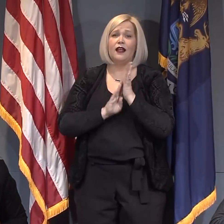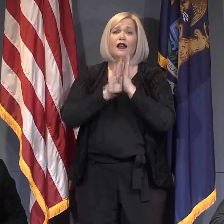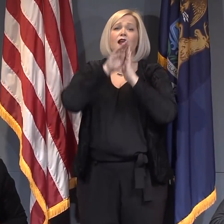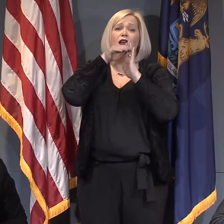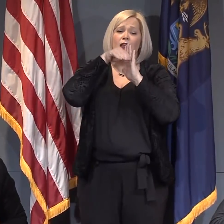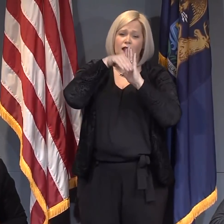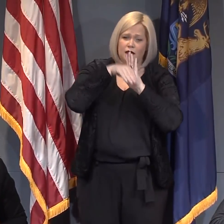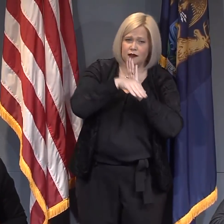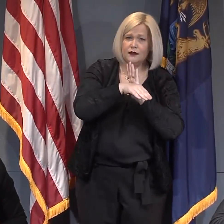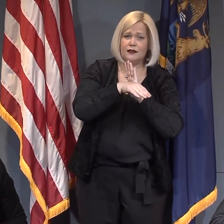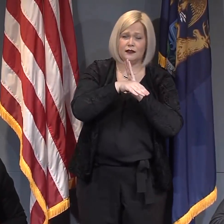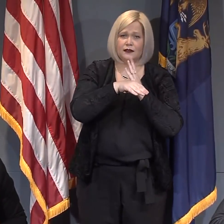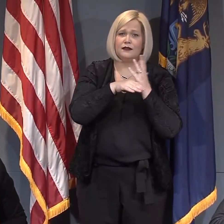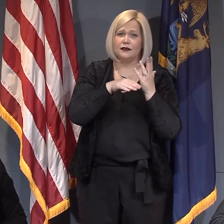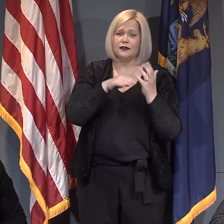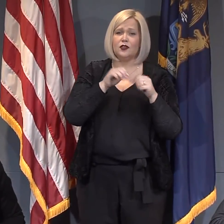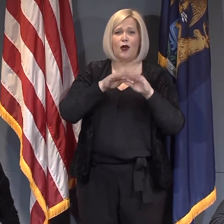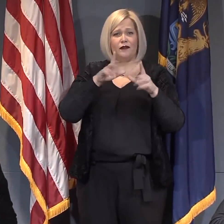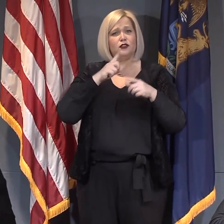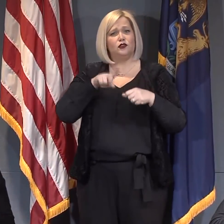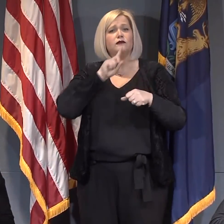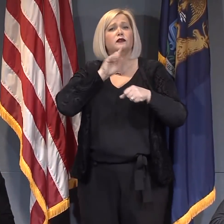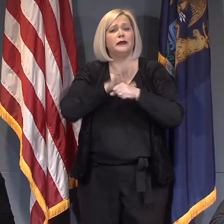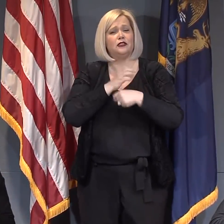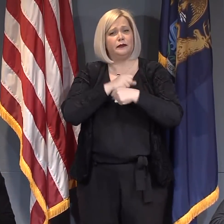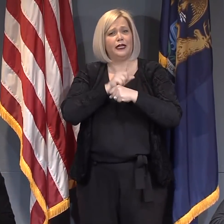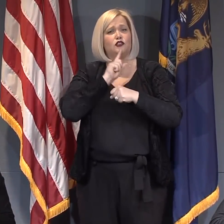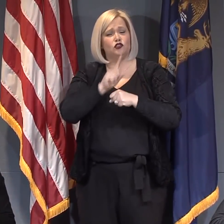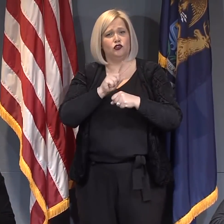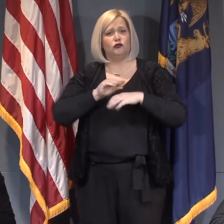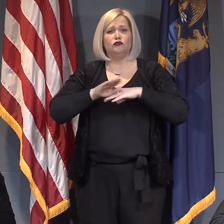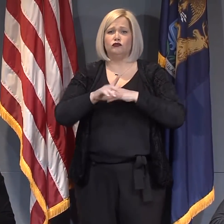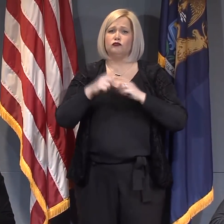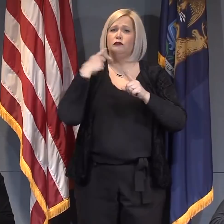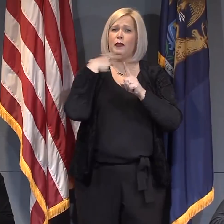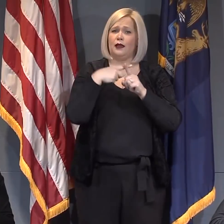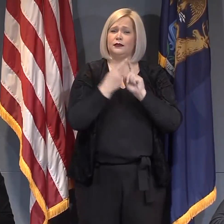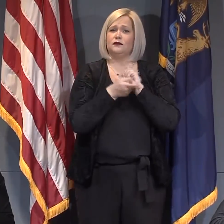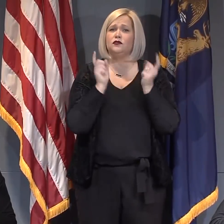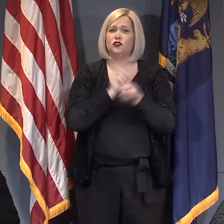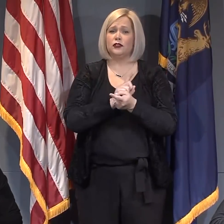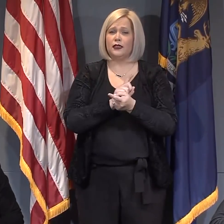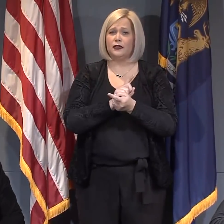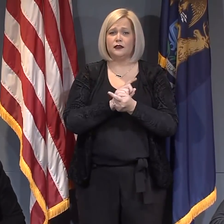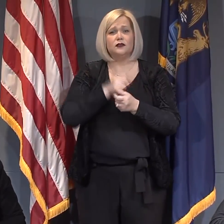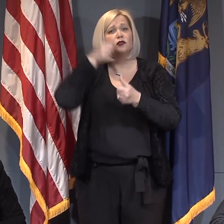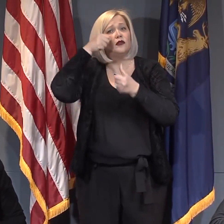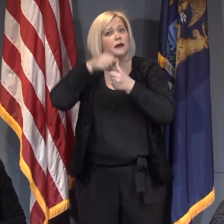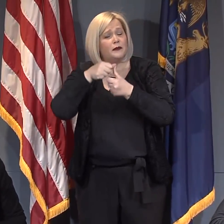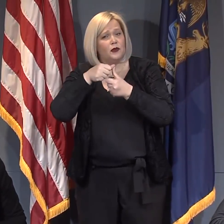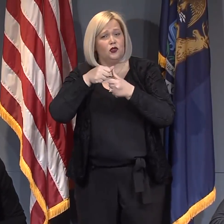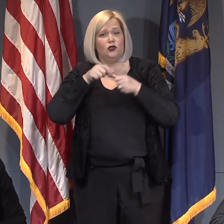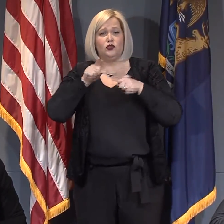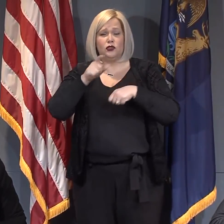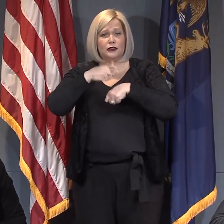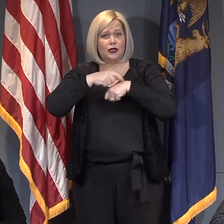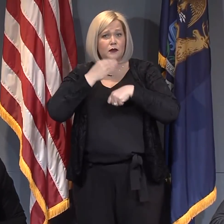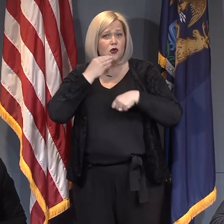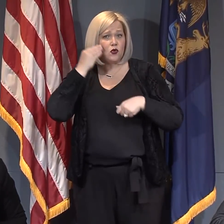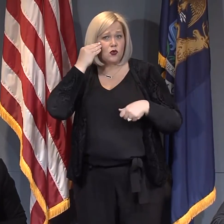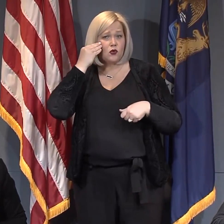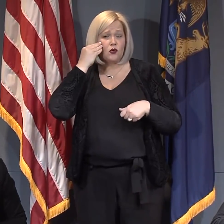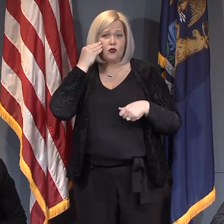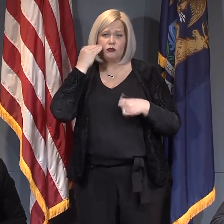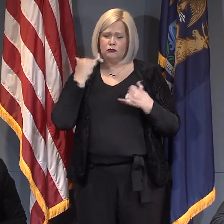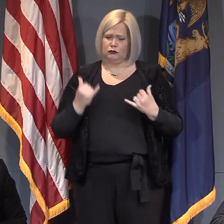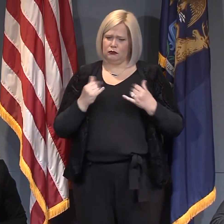you have made a commitment. It's making a difference. I want to remind everyone that during your time at home,